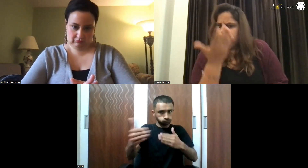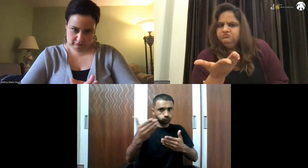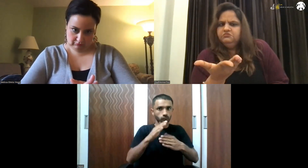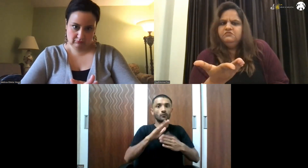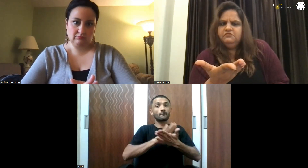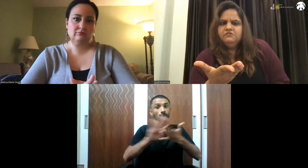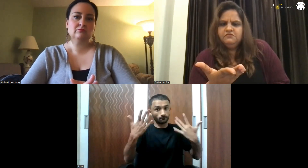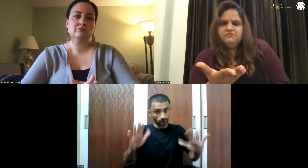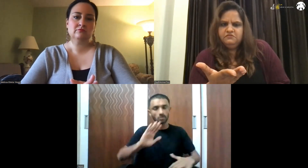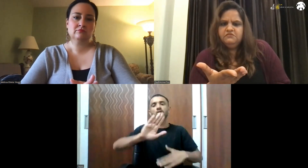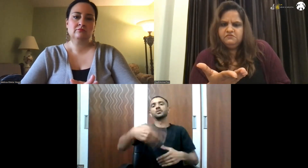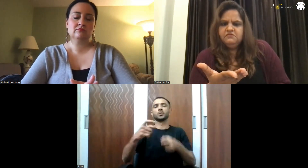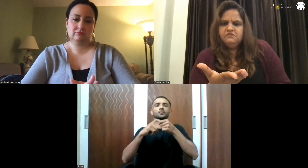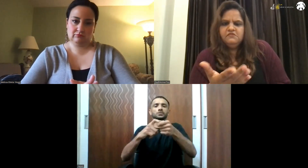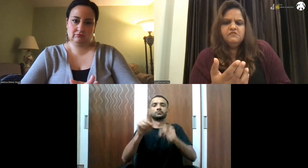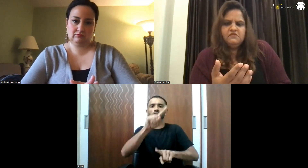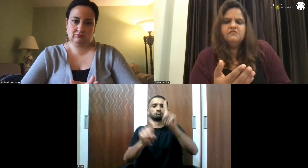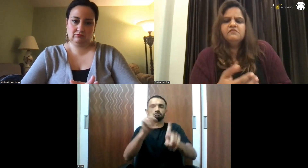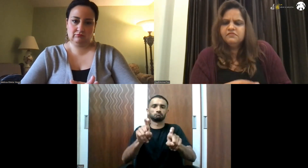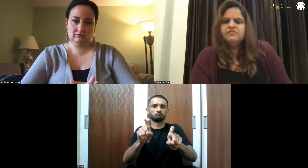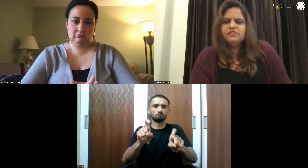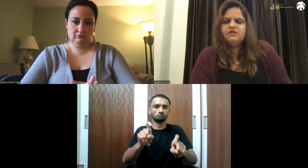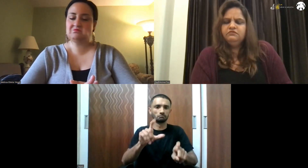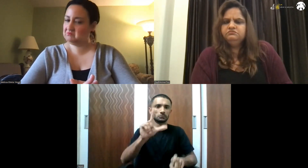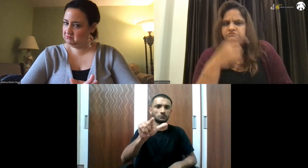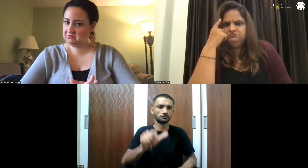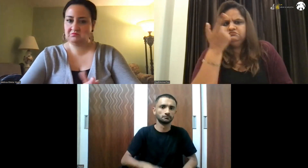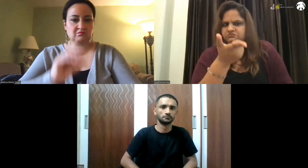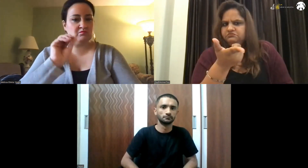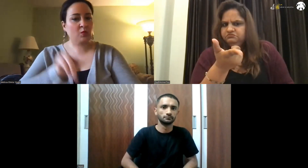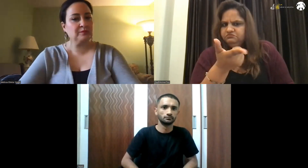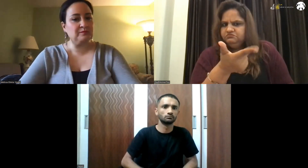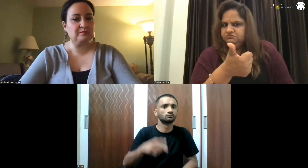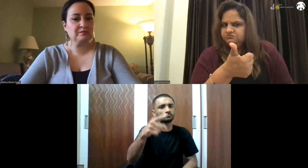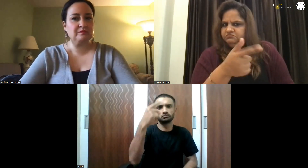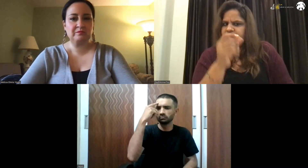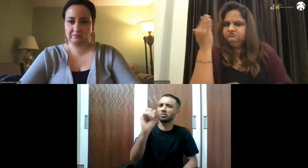taking the questions, or how would you like to do? So